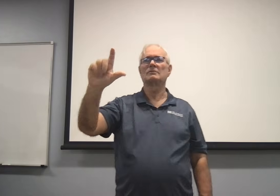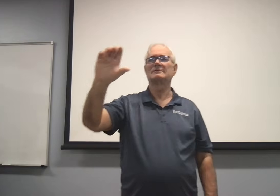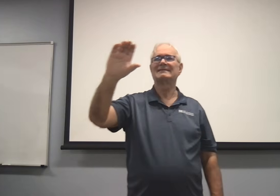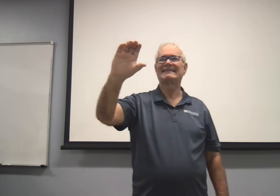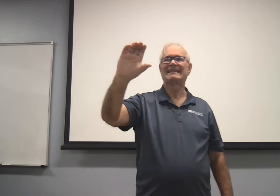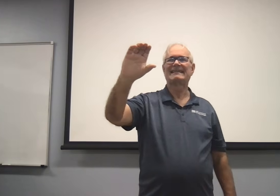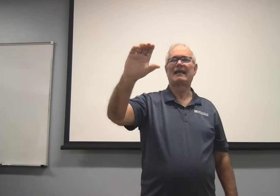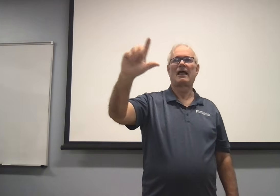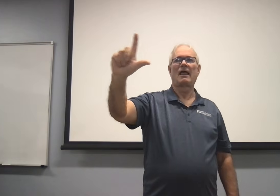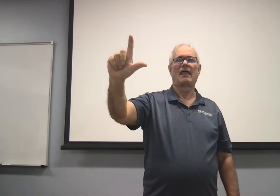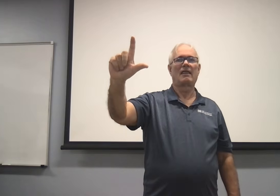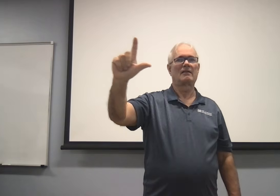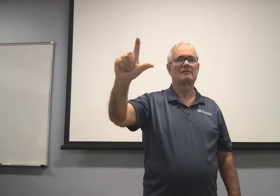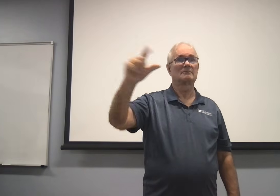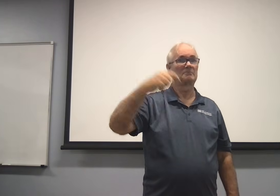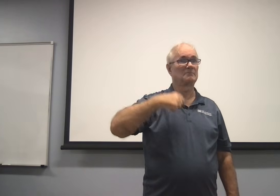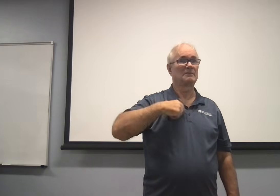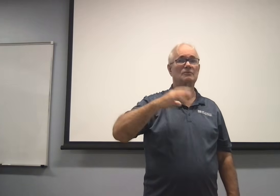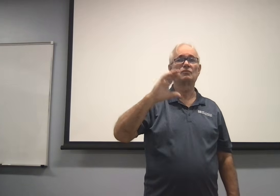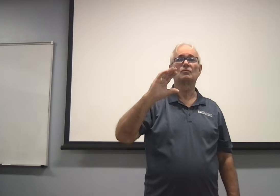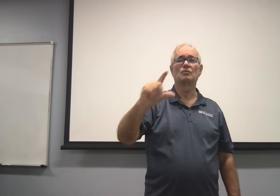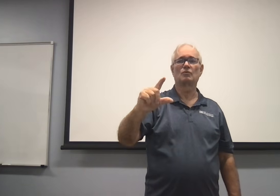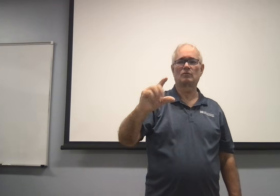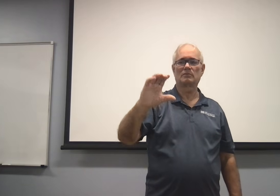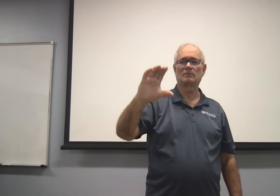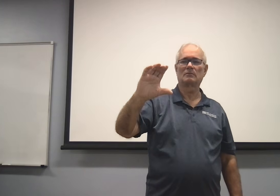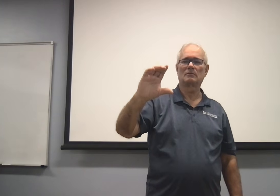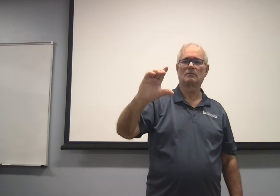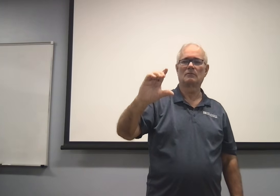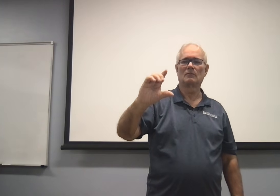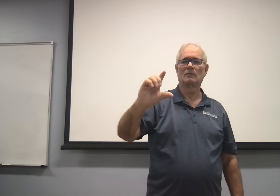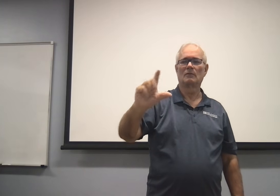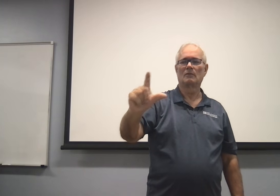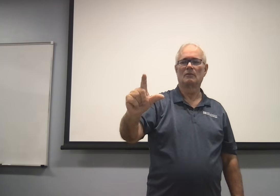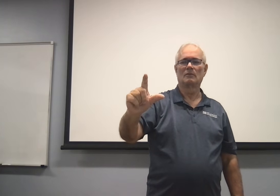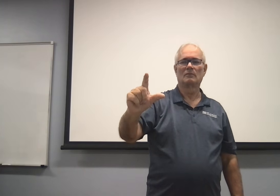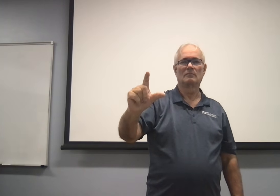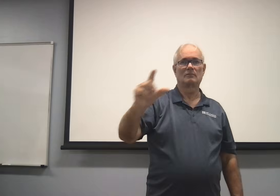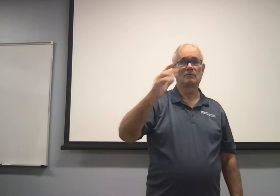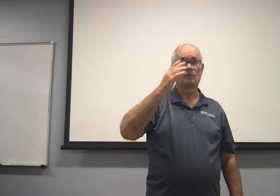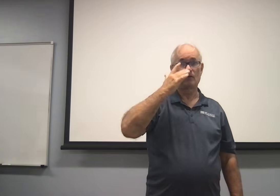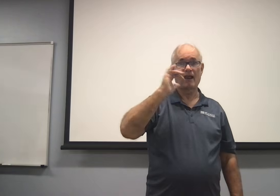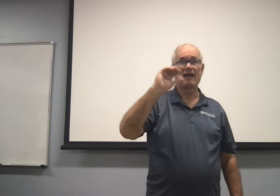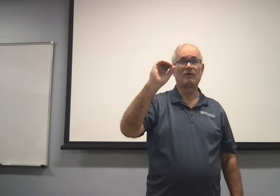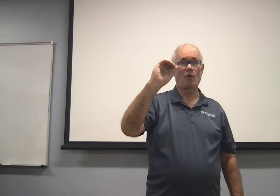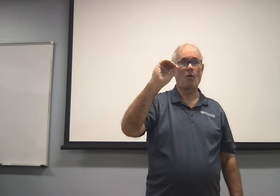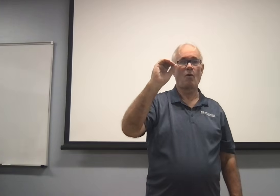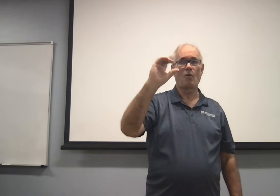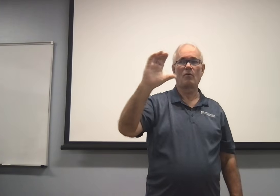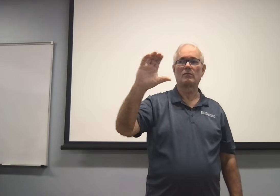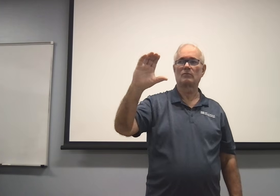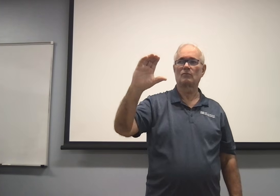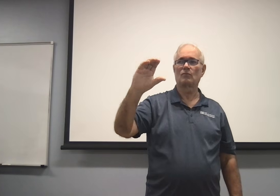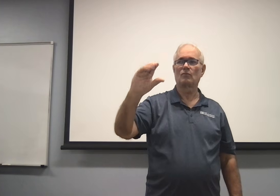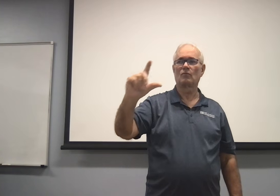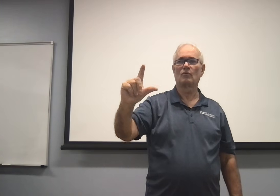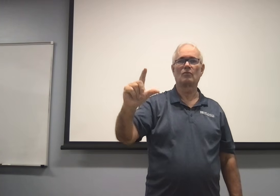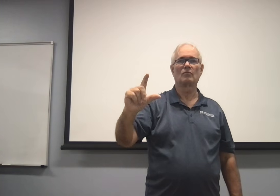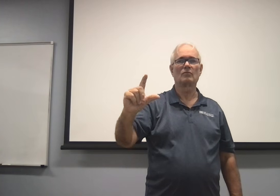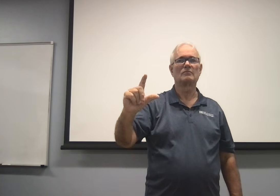it quickly. Oh, cool. See, I only saw the C and the L. I thought I saw my classifiers. No, he's